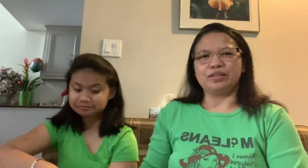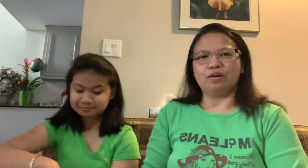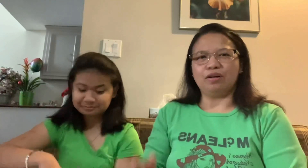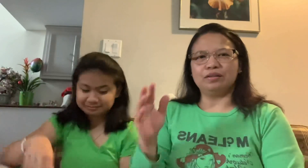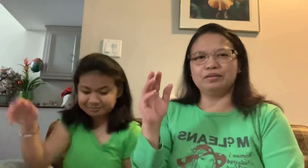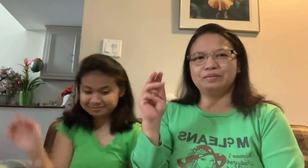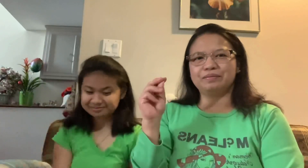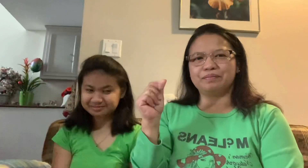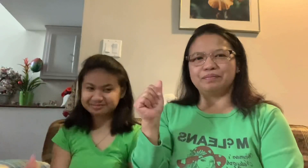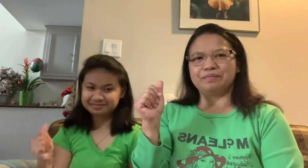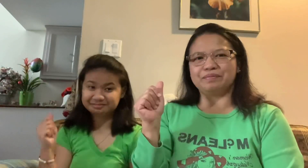Dog.